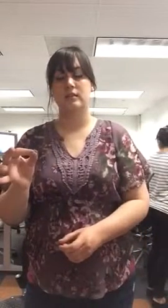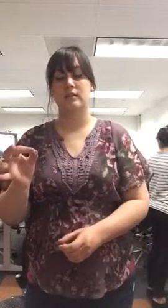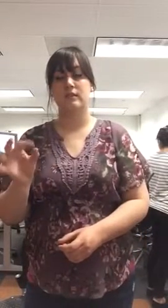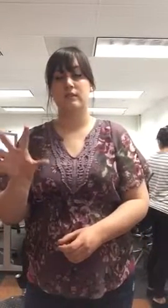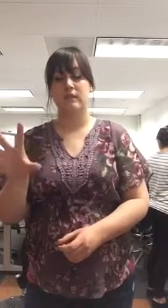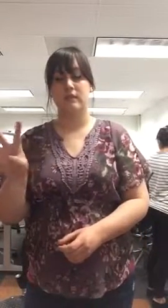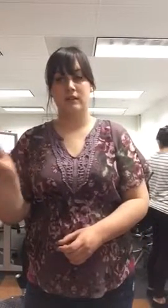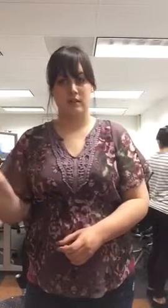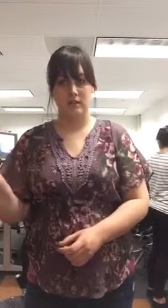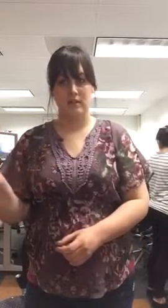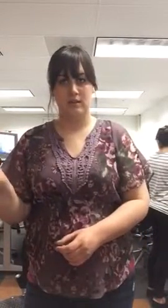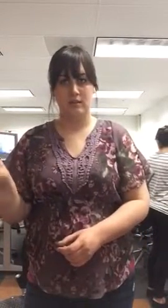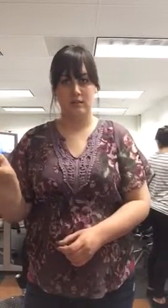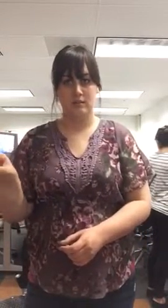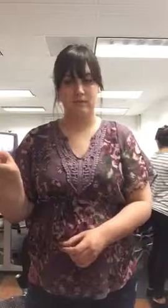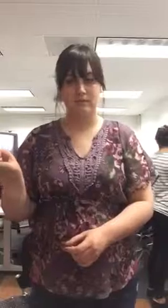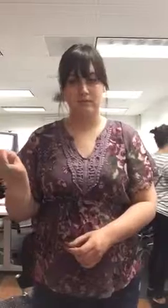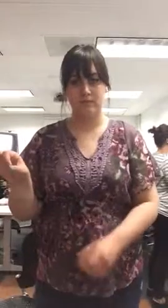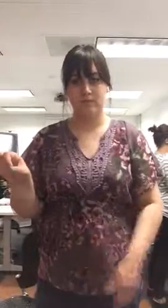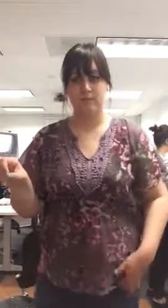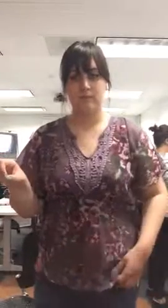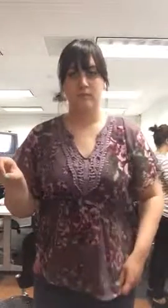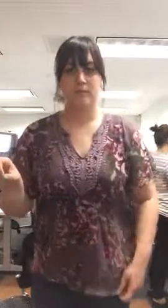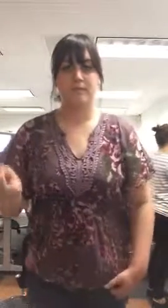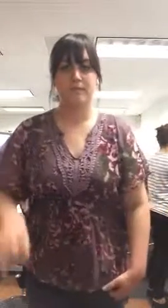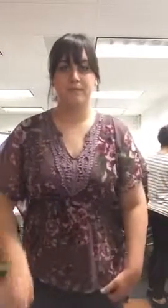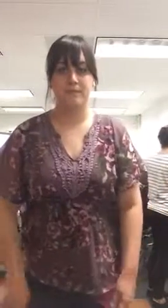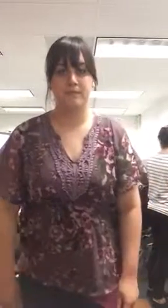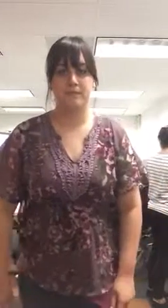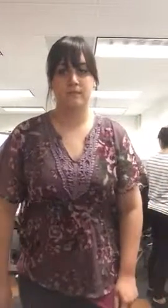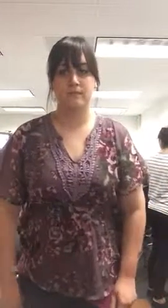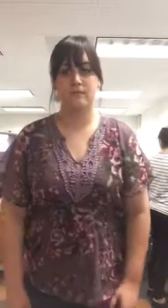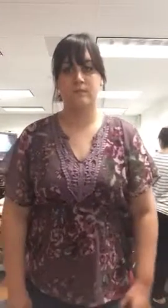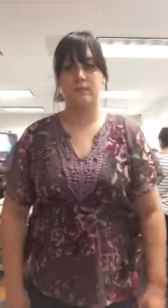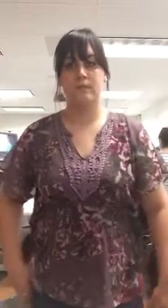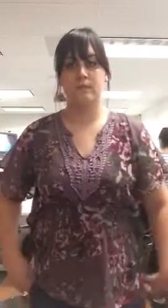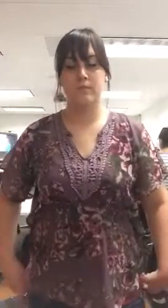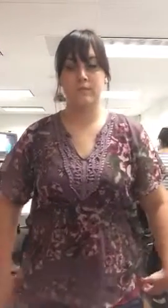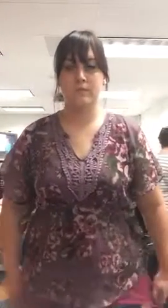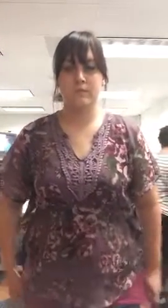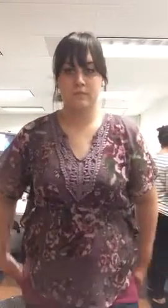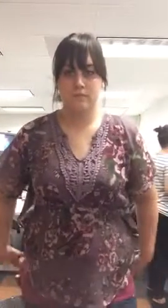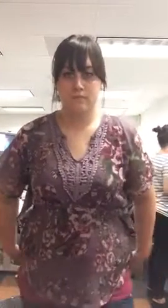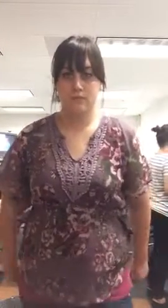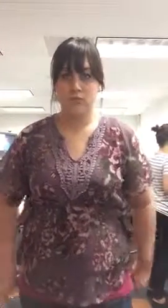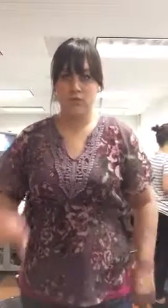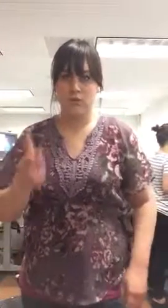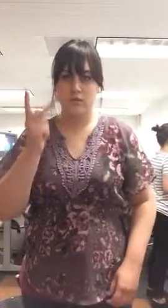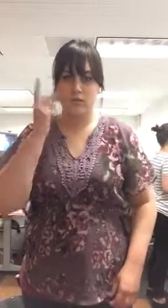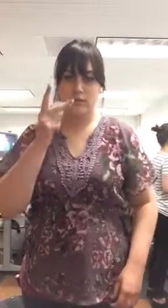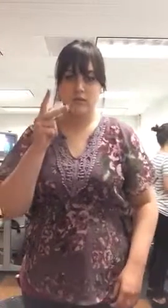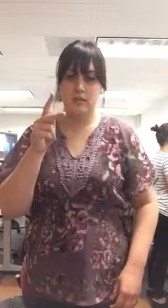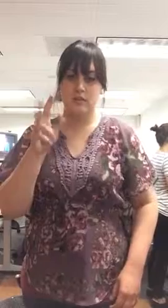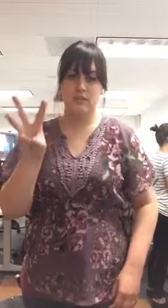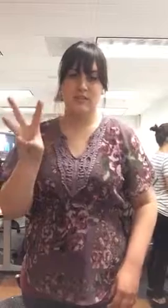1959, right there. Okay? So you see a discrepancy of about 6 million. What demographers